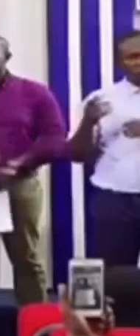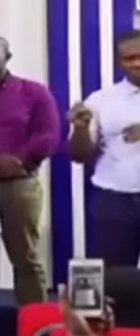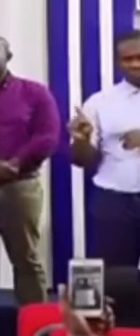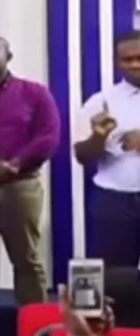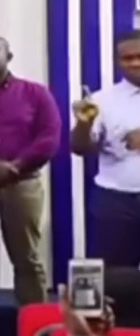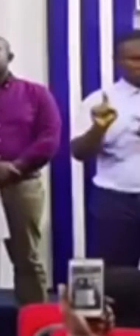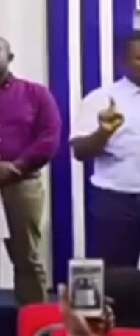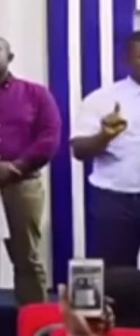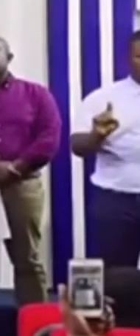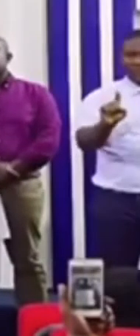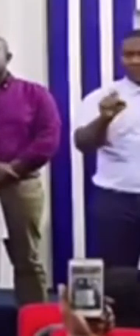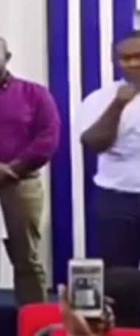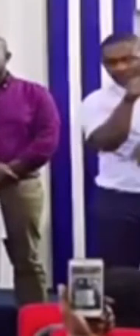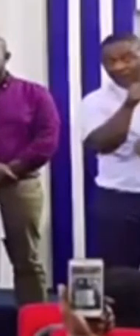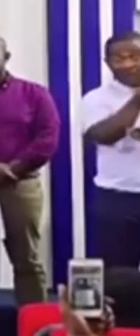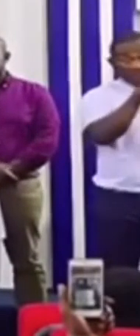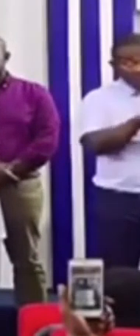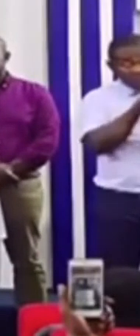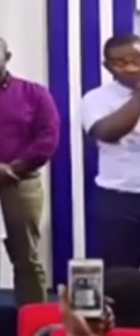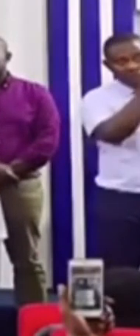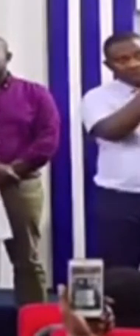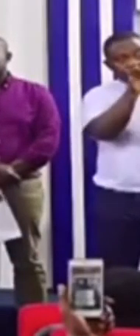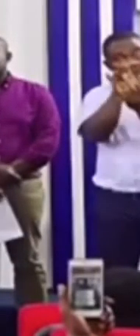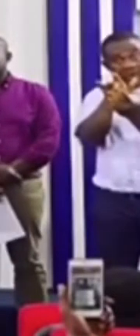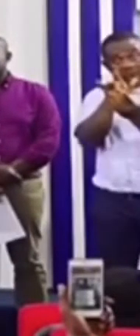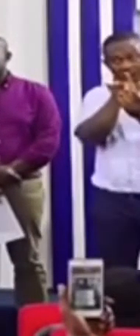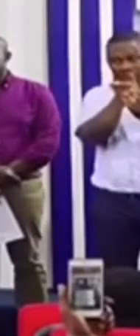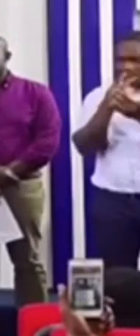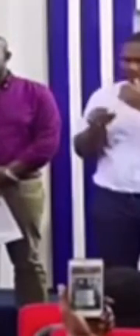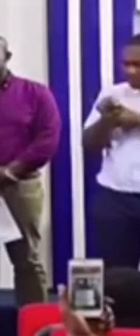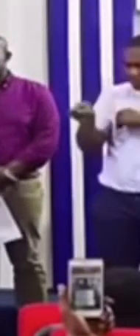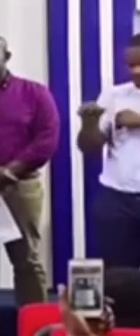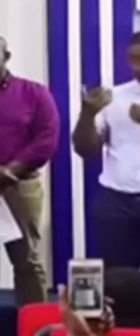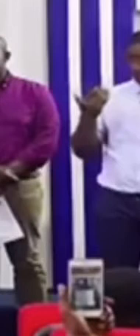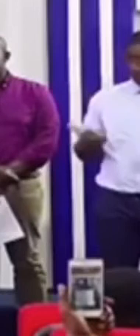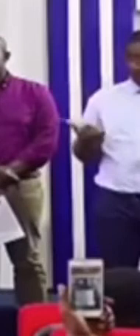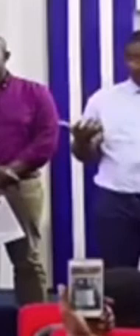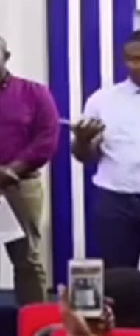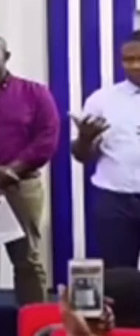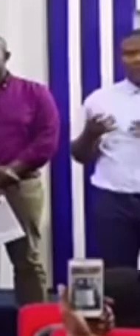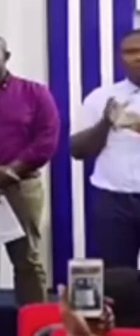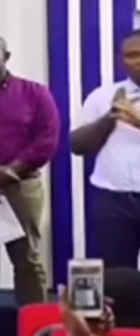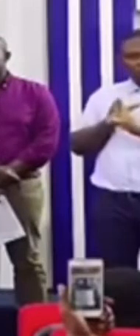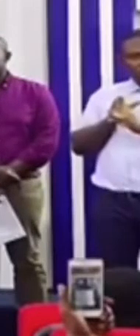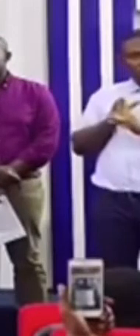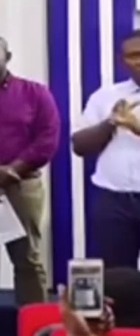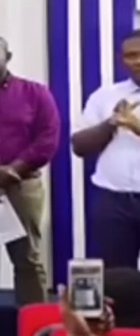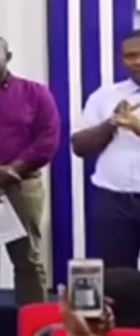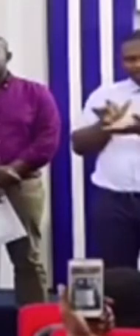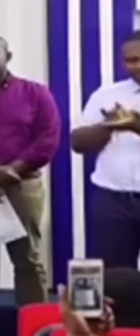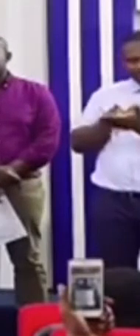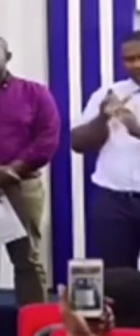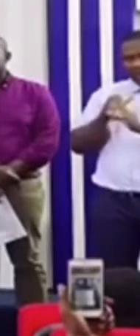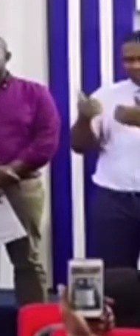where cases had been confirmed. Both cases are currently being treated under